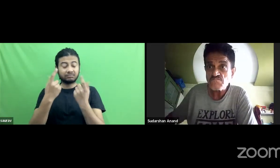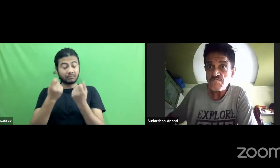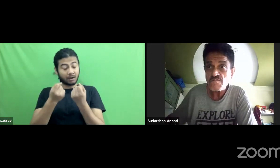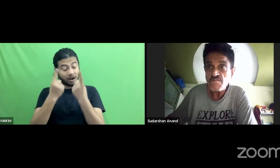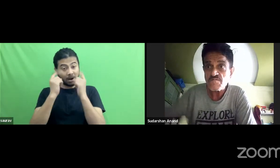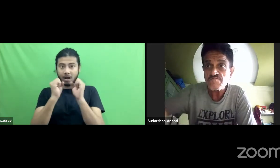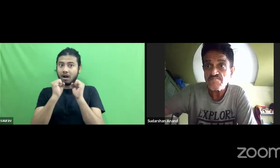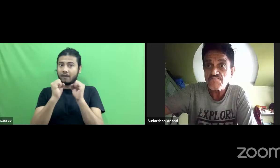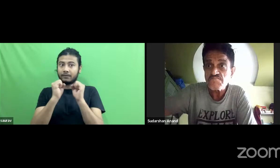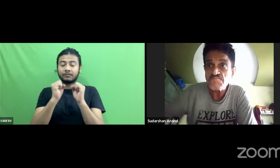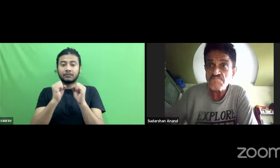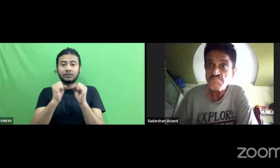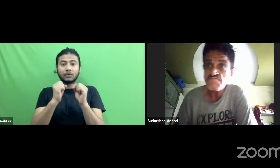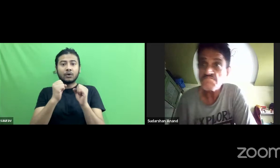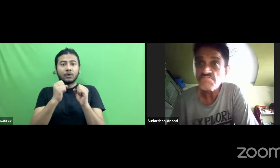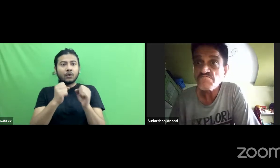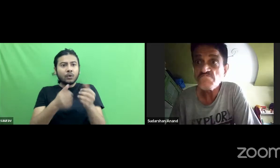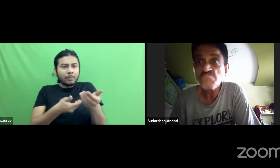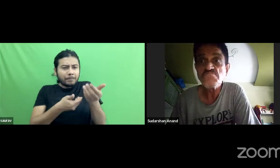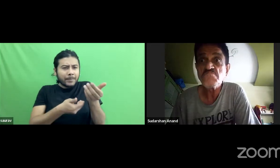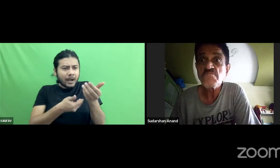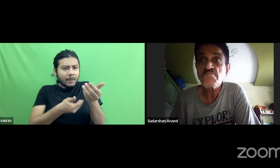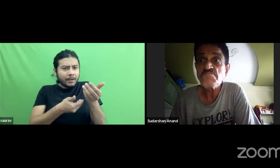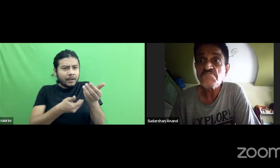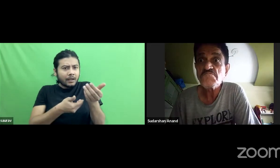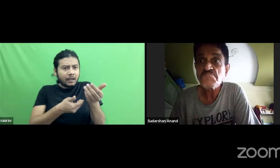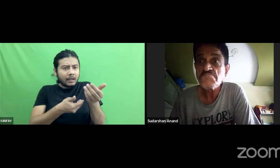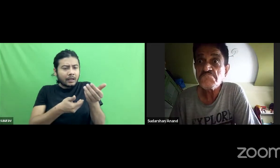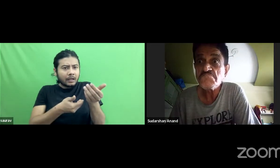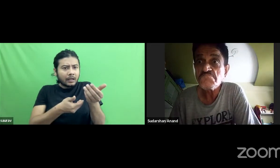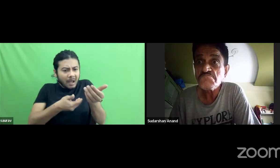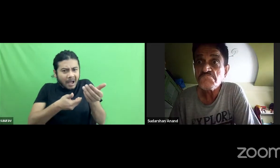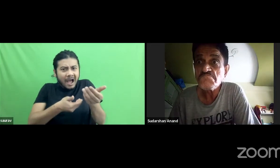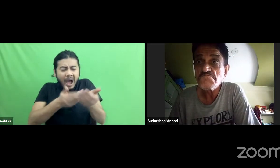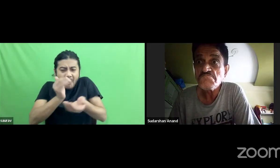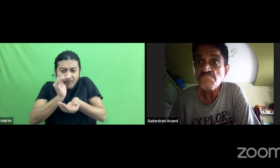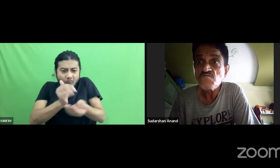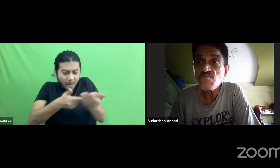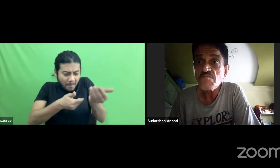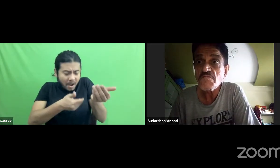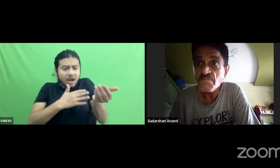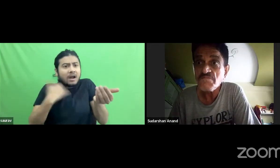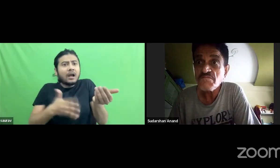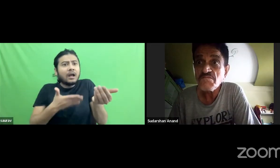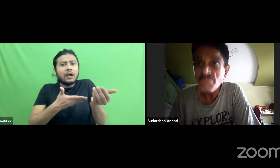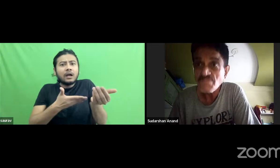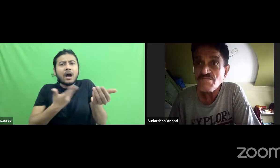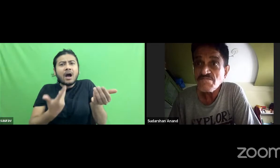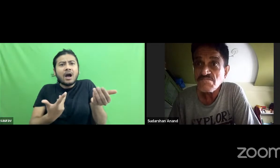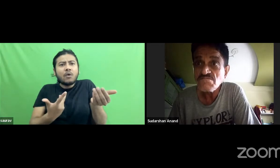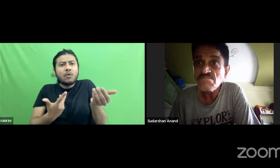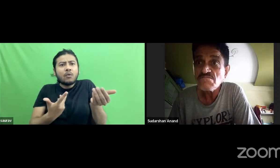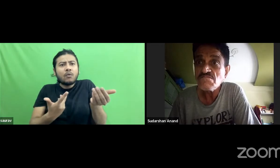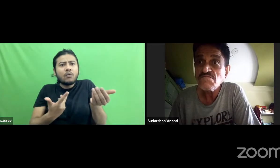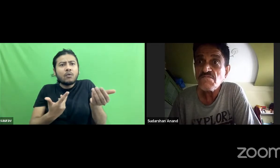they have not, of course, they definitely would have done some sin, but beyond that, more than that, their parents who